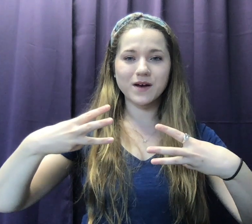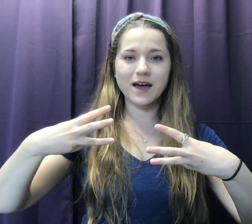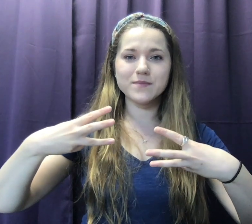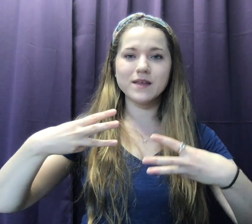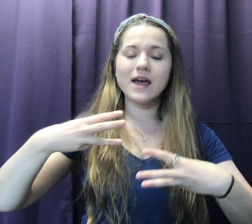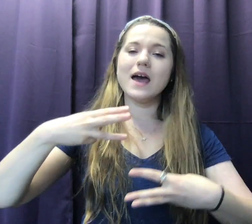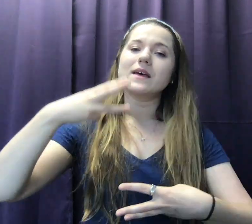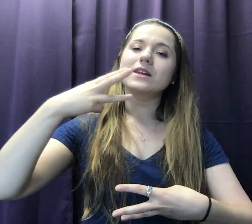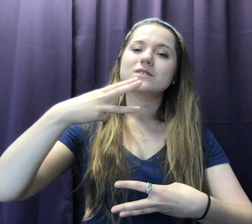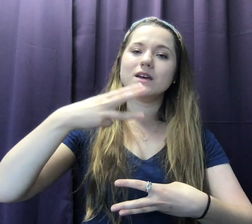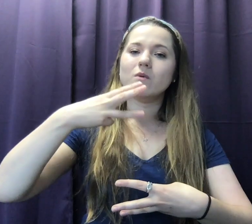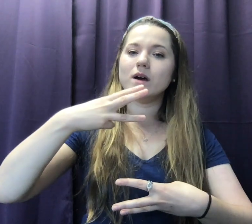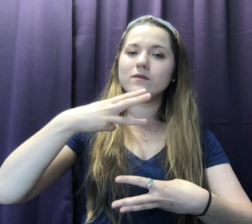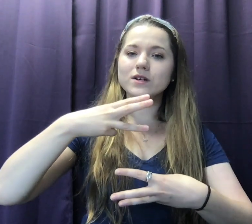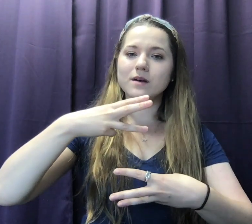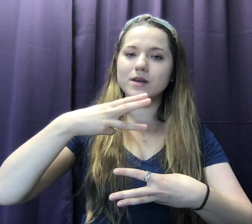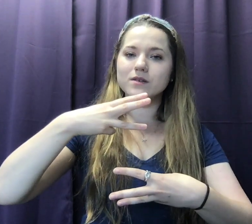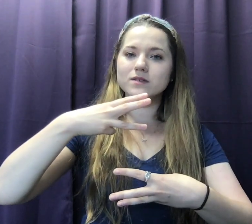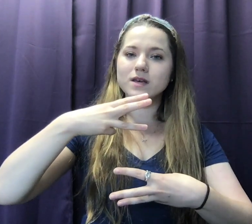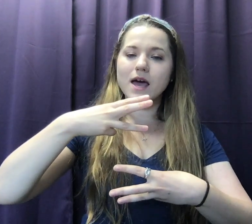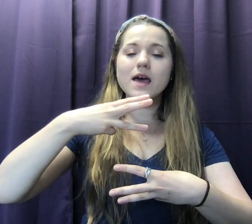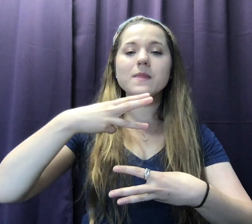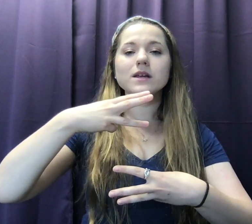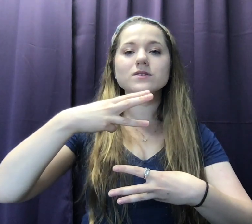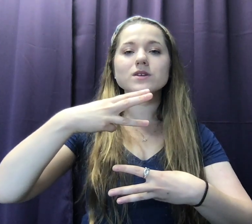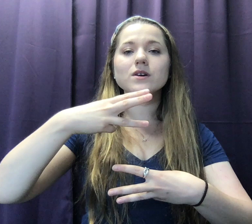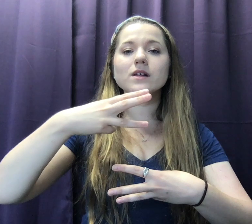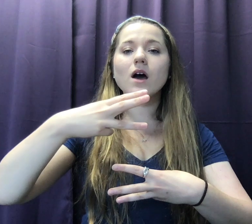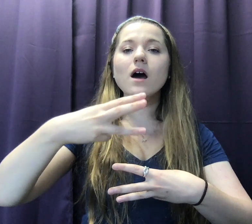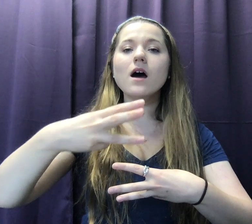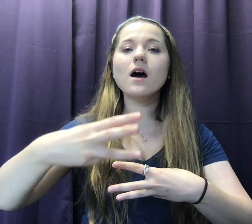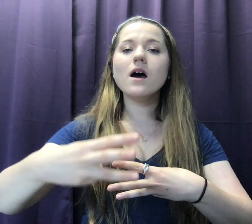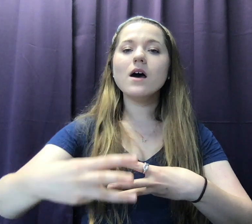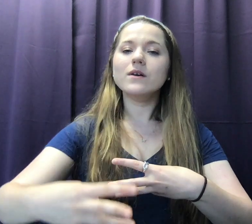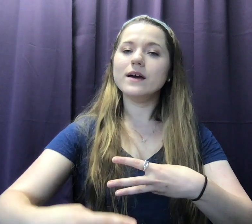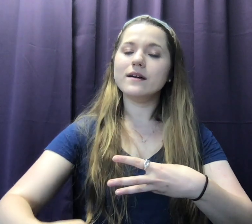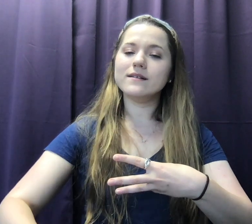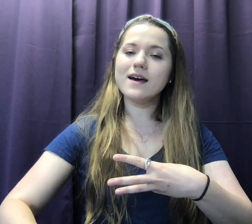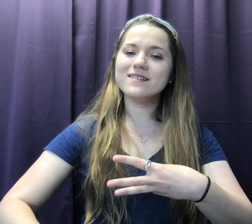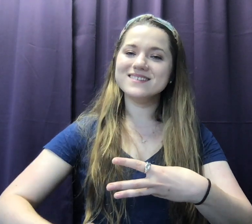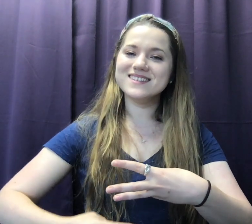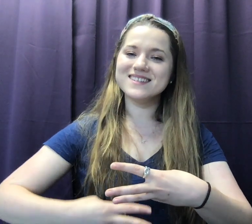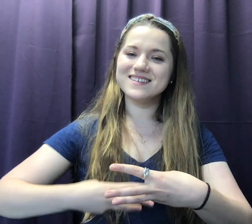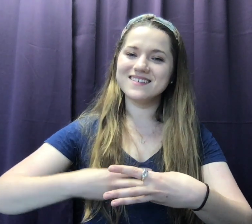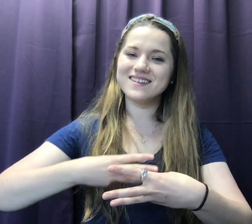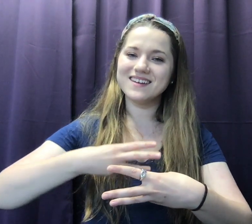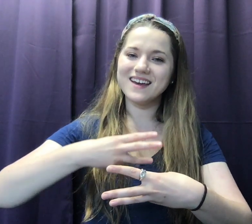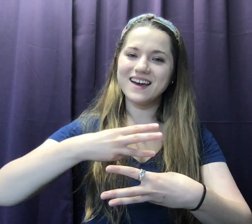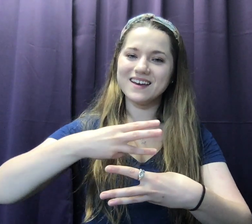okay? And then you take one of your W's, and then you circle it all the way around, okay, in one